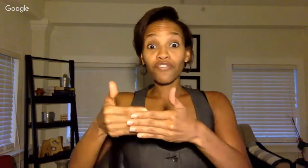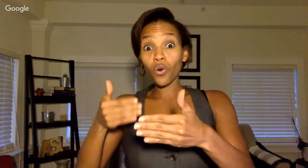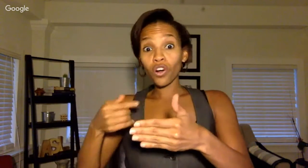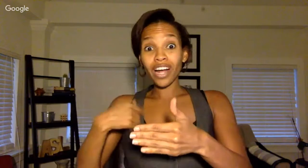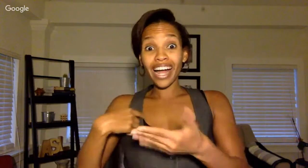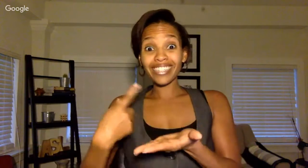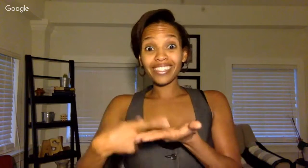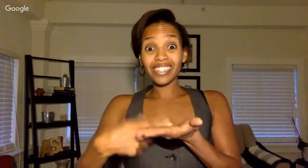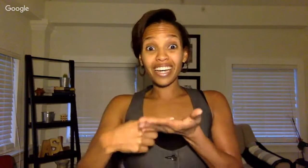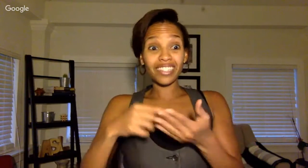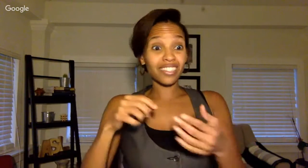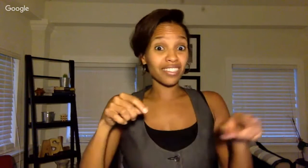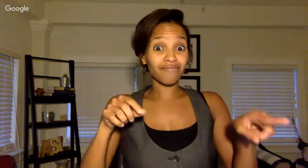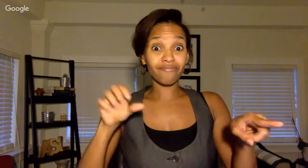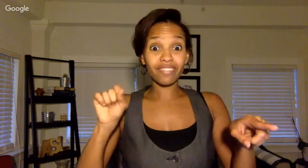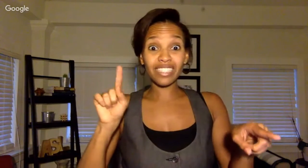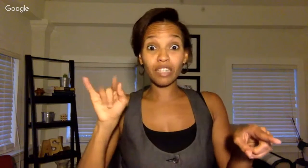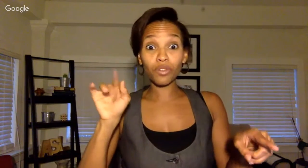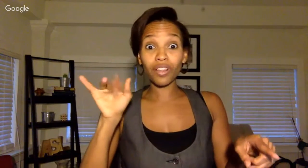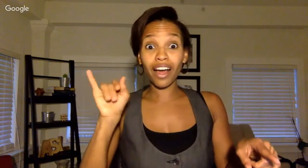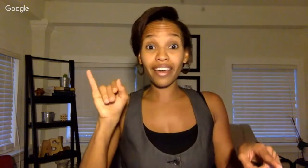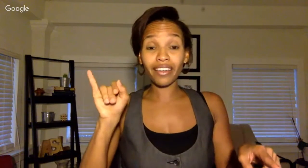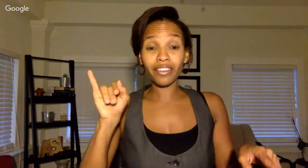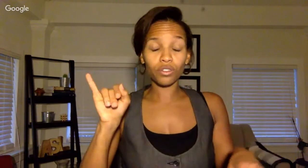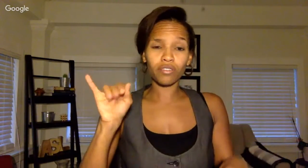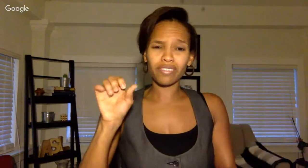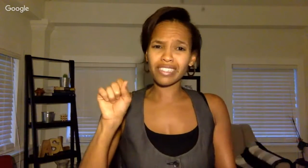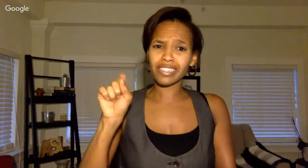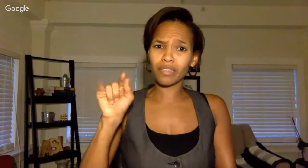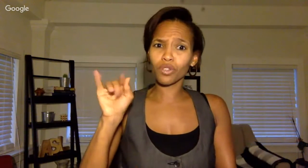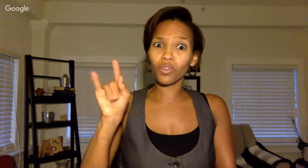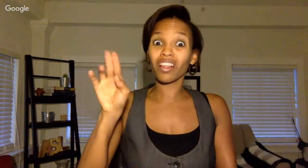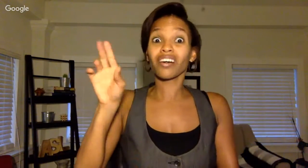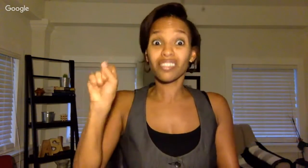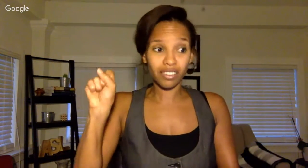before I discuss stimuli or stimulus,